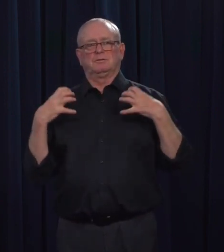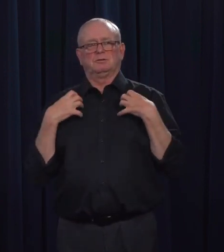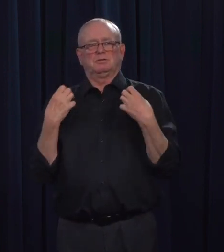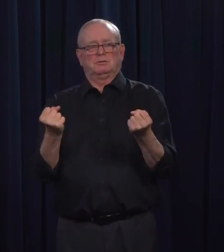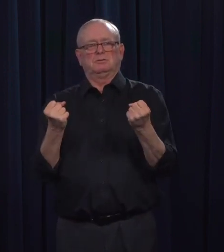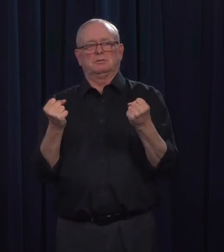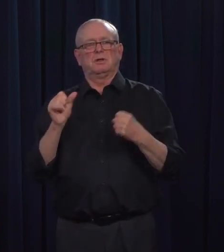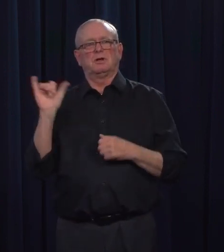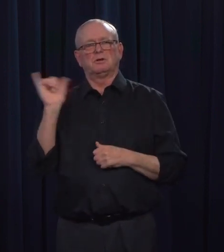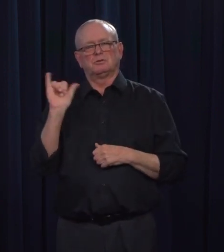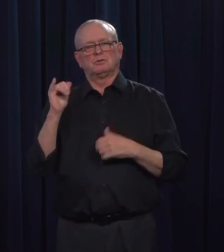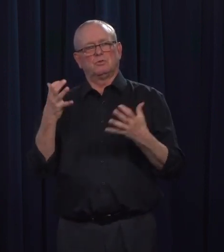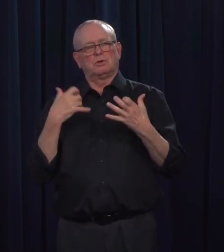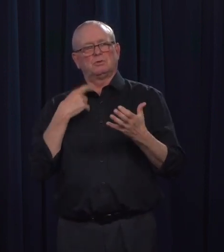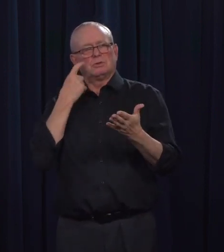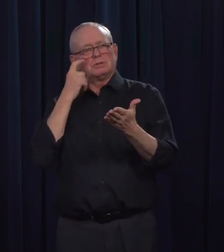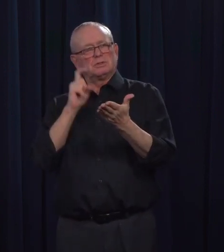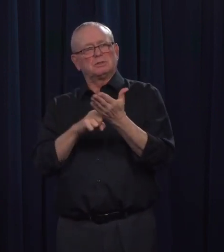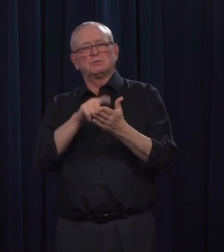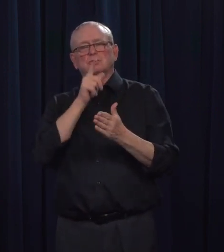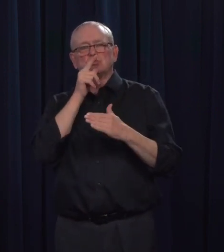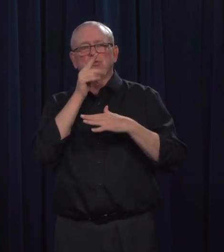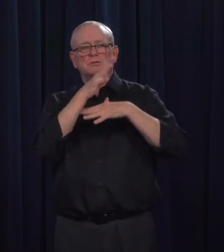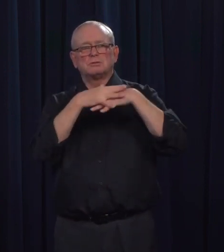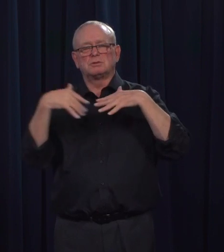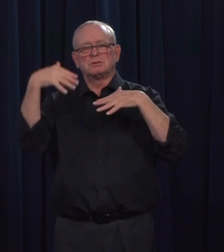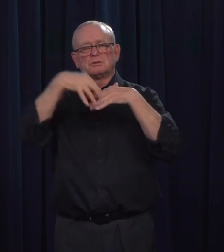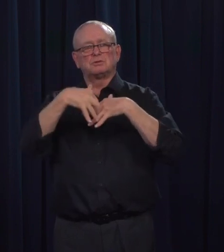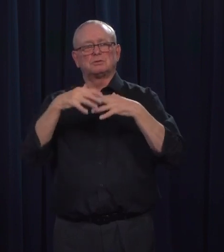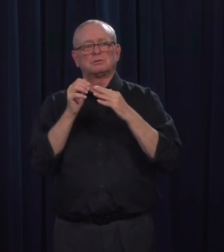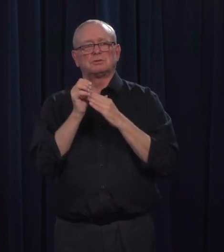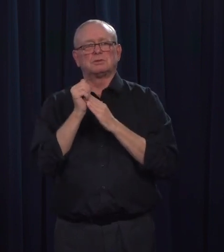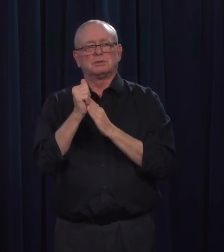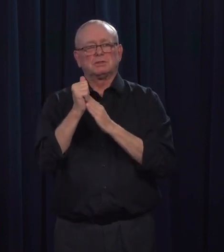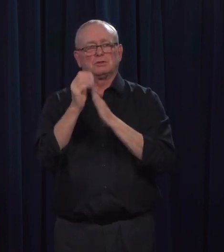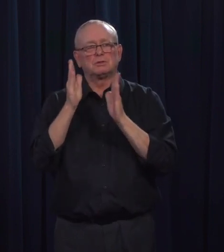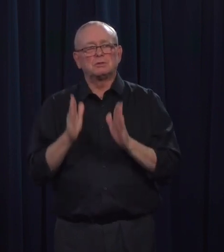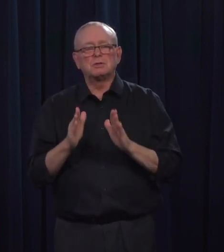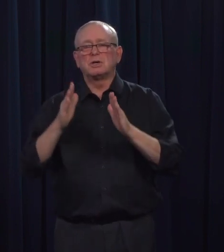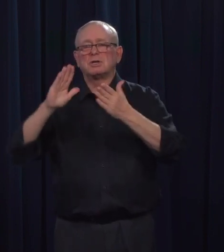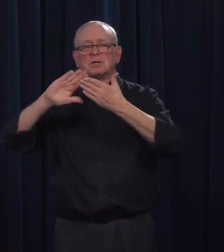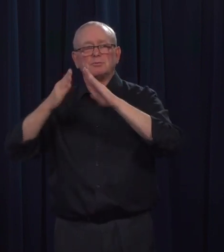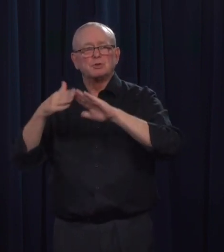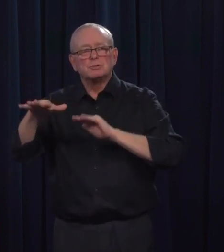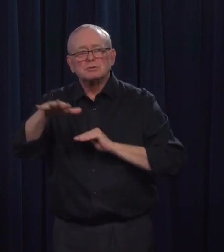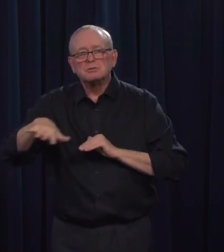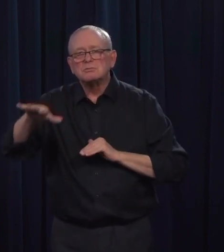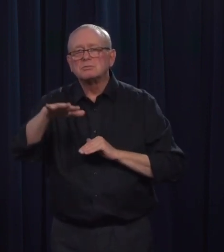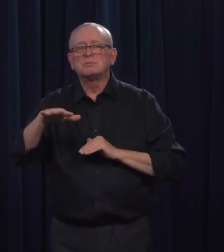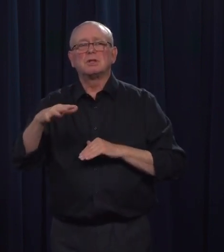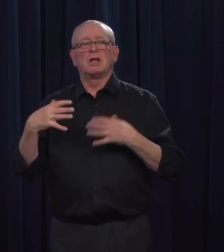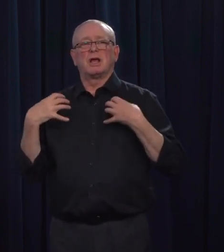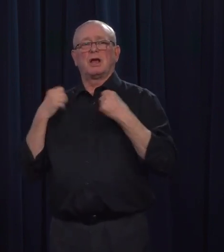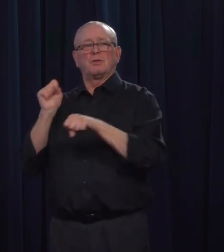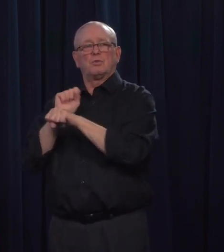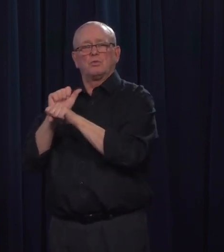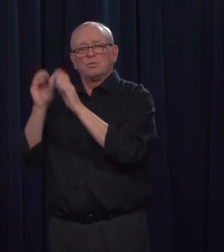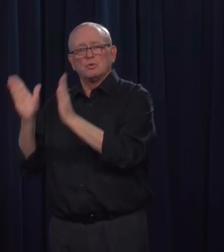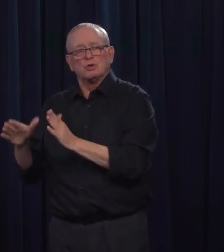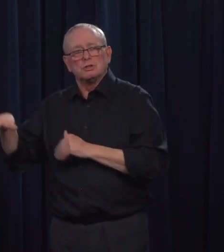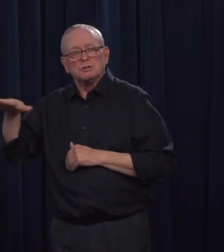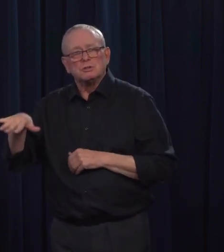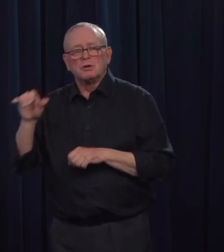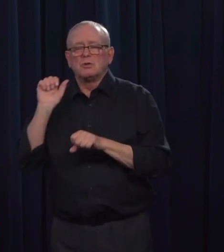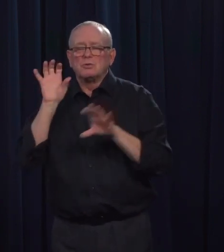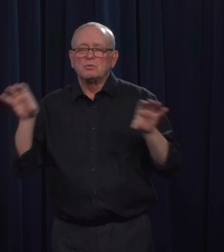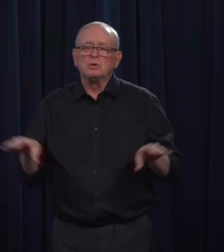to respond to this virus. For example, I am told by my colleagues working with the Indigenous Nation in